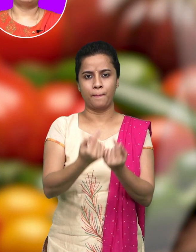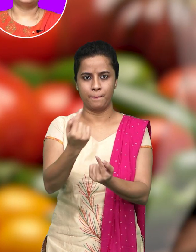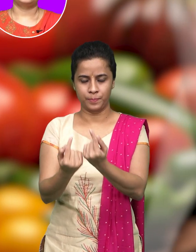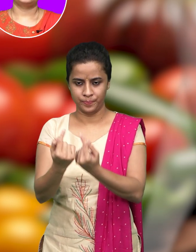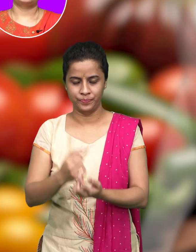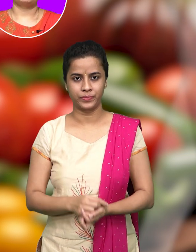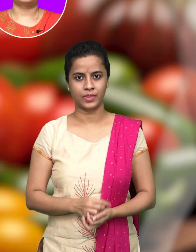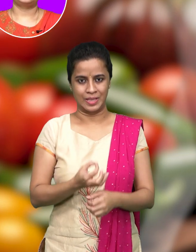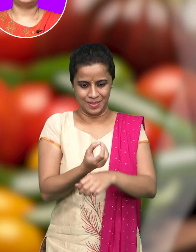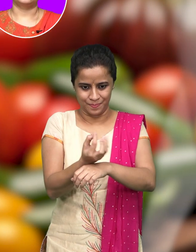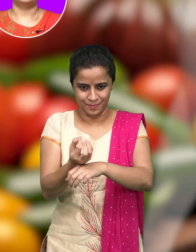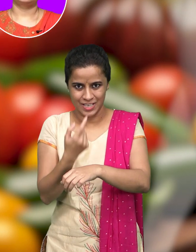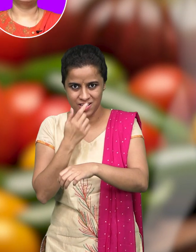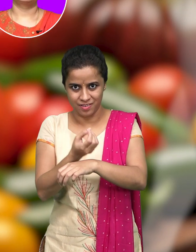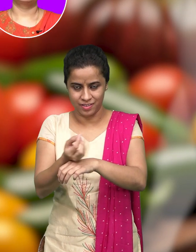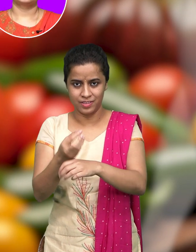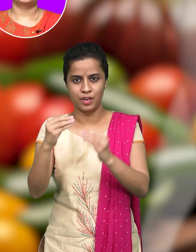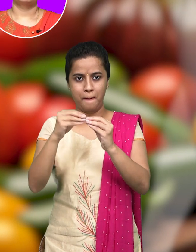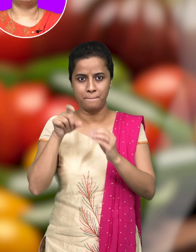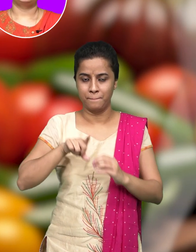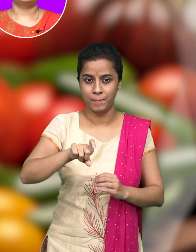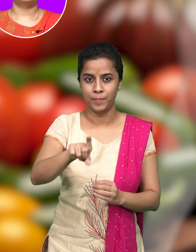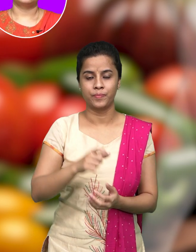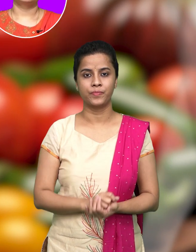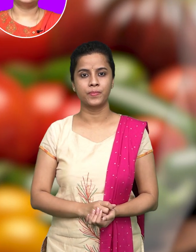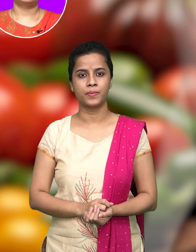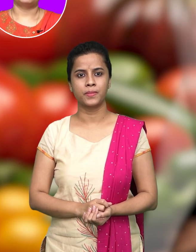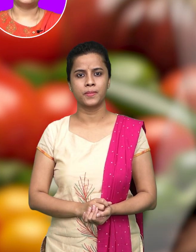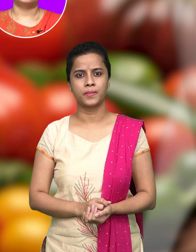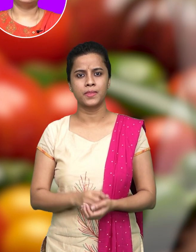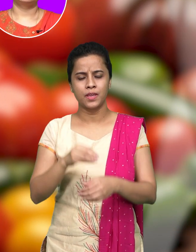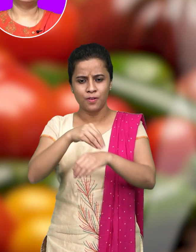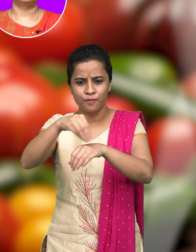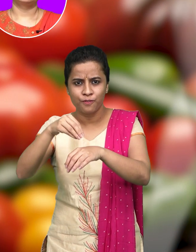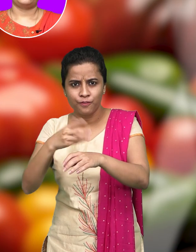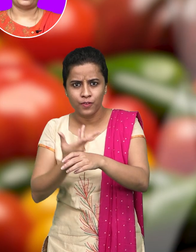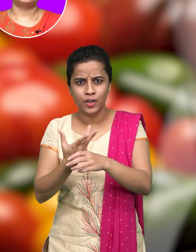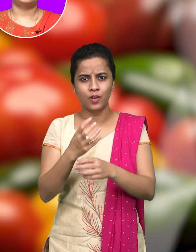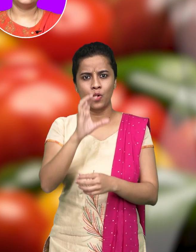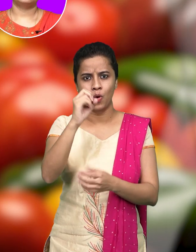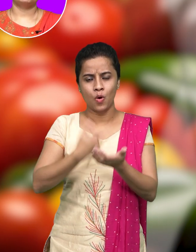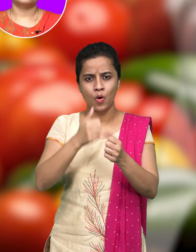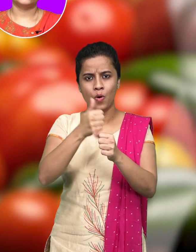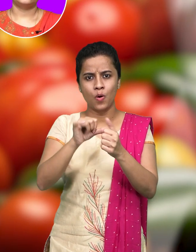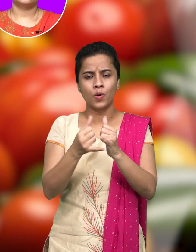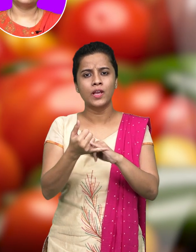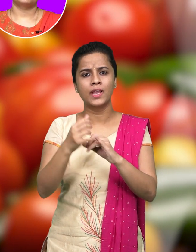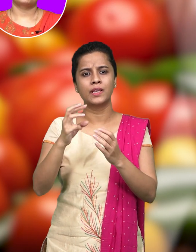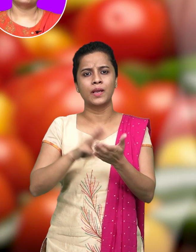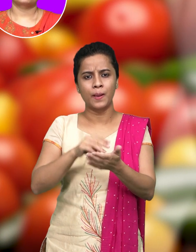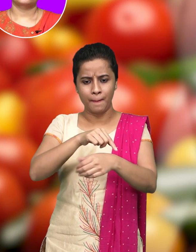The fungi and bacteria feed on organic matter and decompose